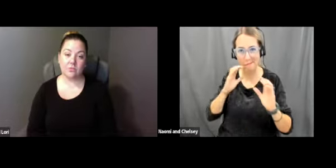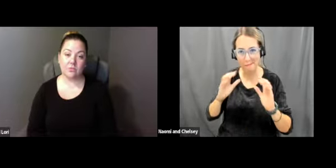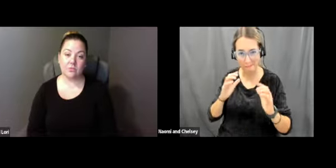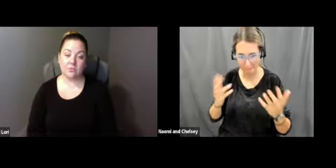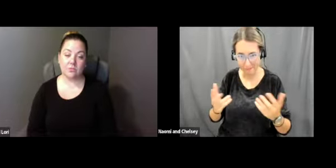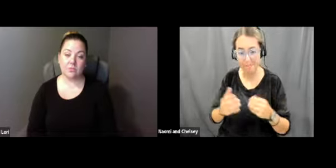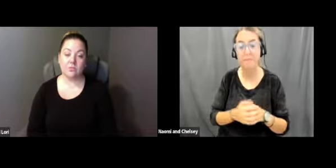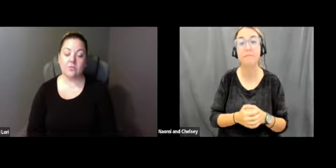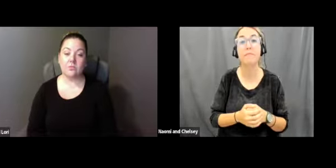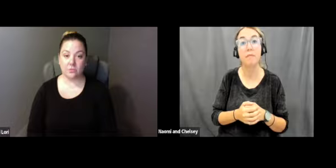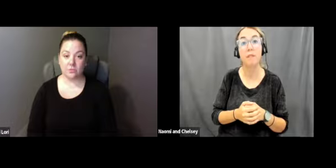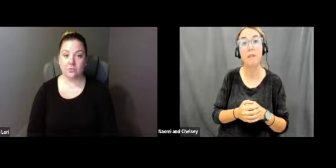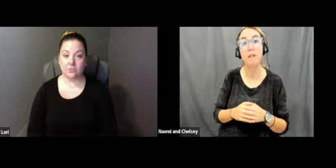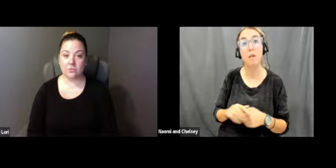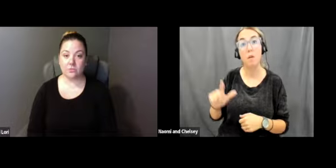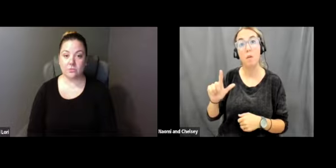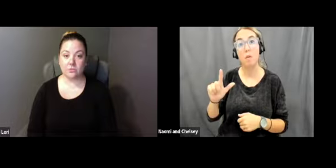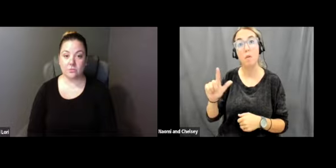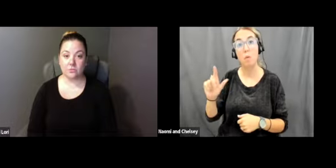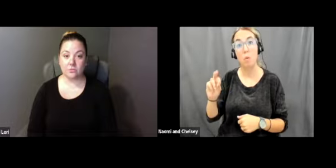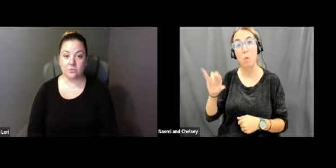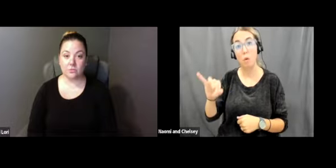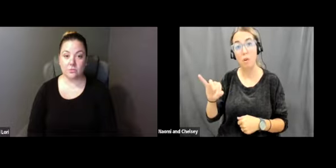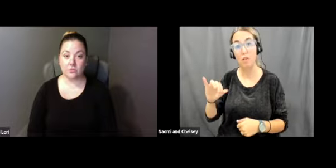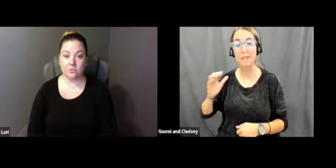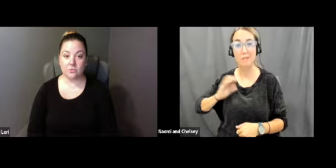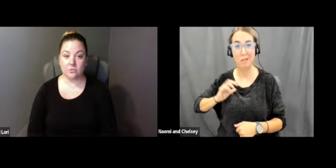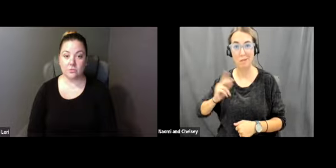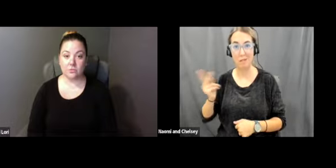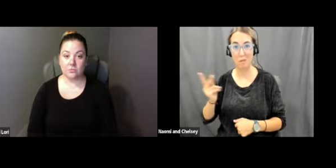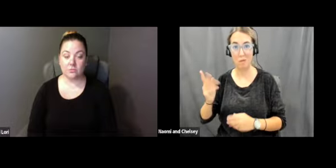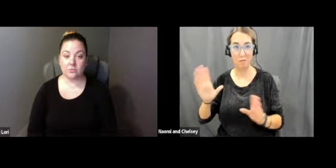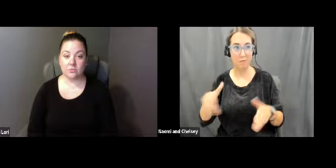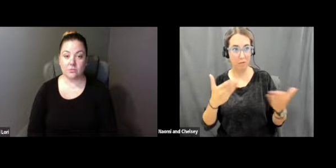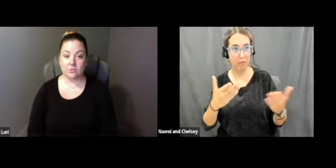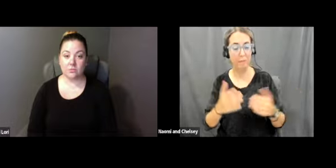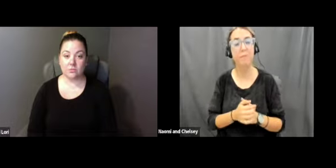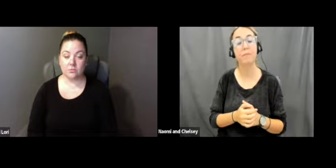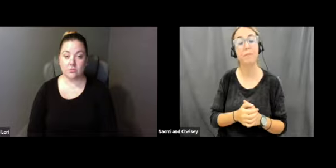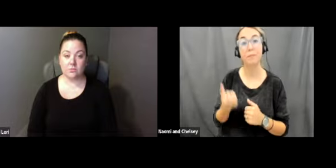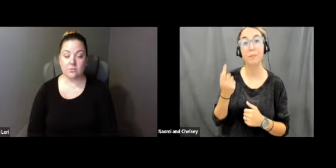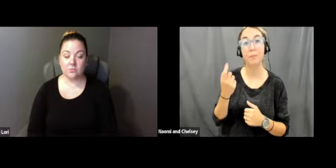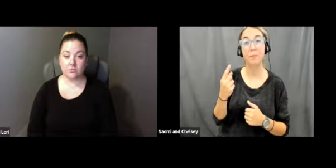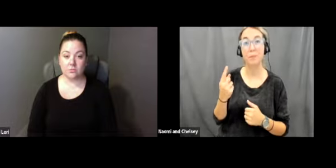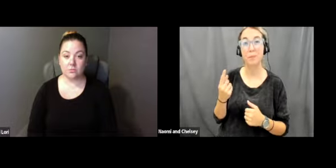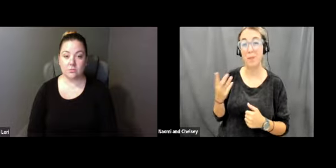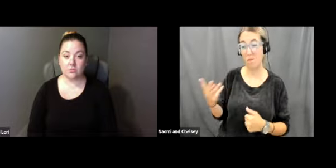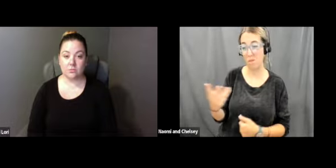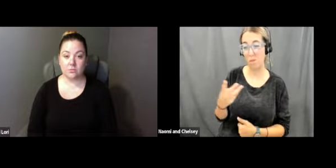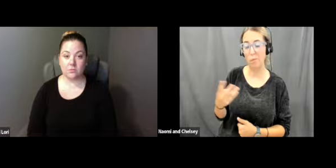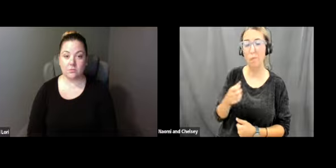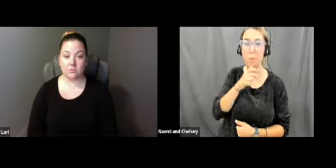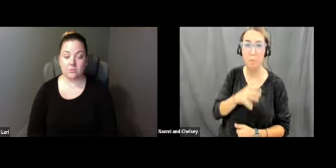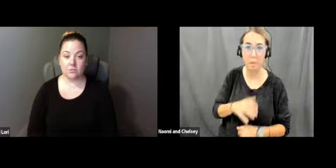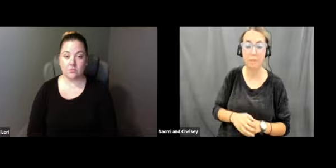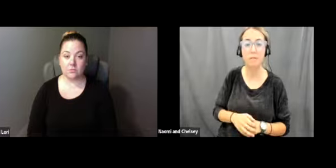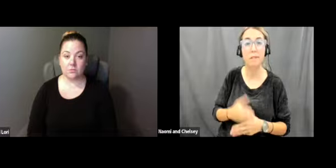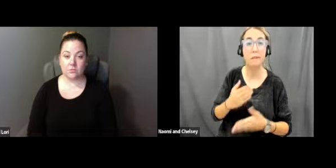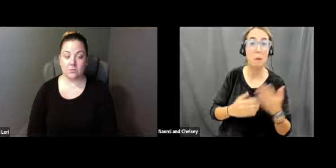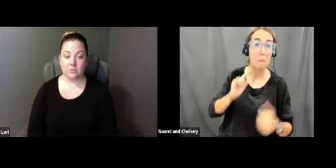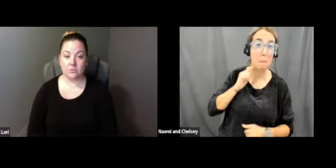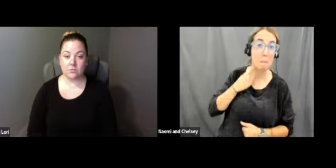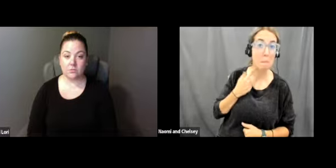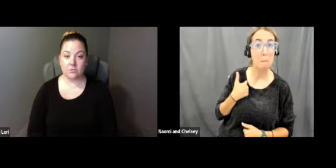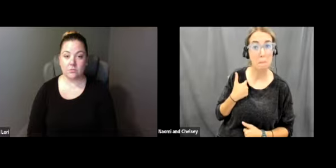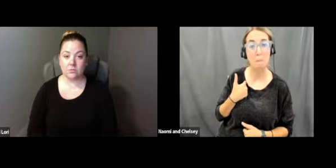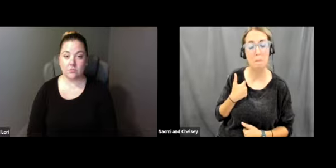here, suggested to us by our guests today. We are 4 female voices, some with minor accents, and it can be hard